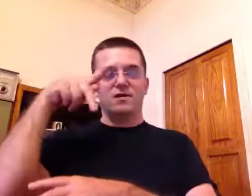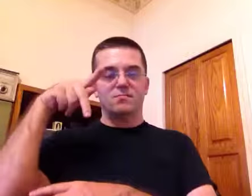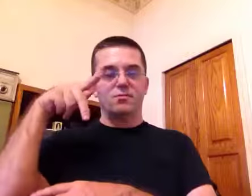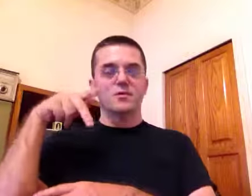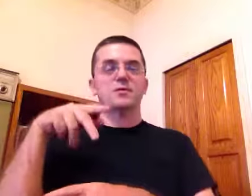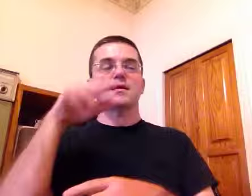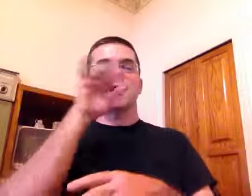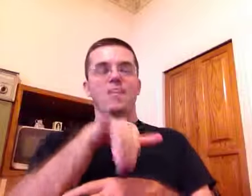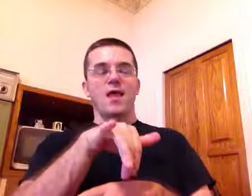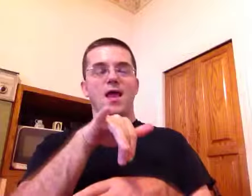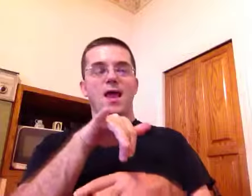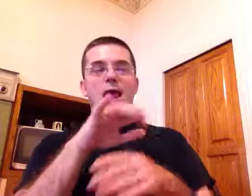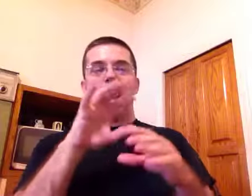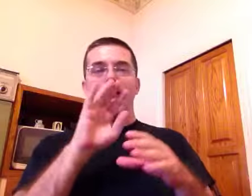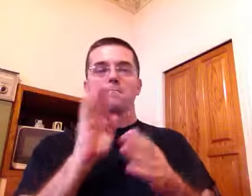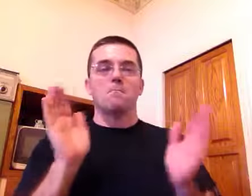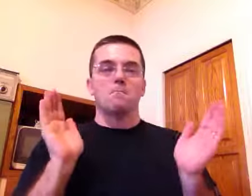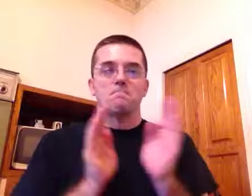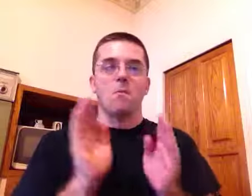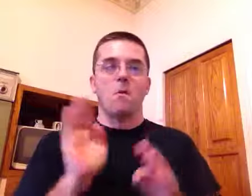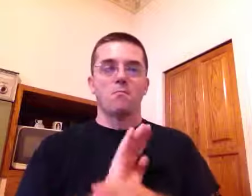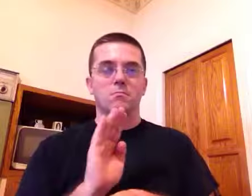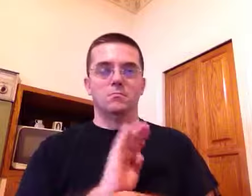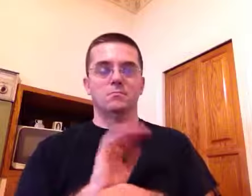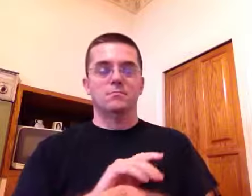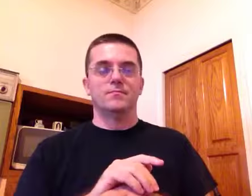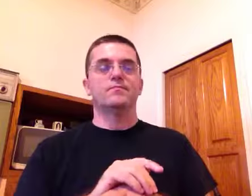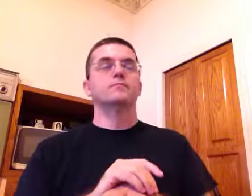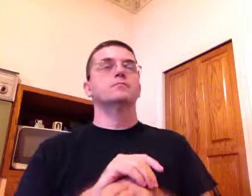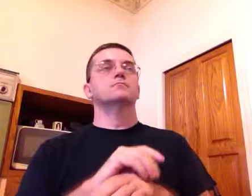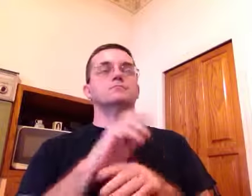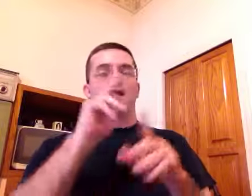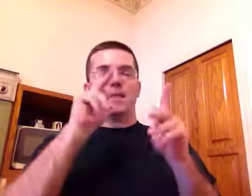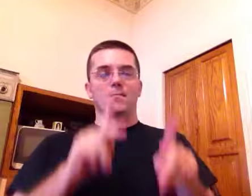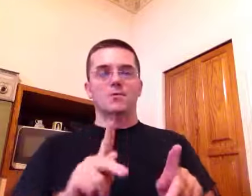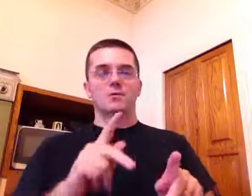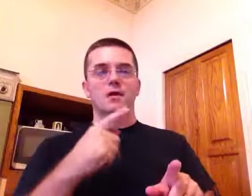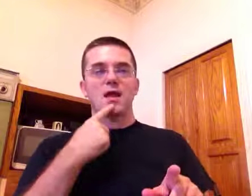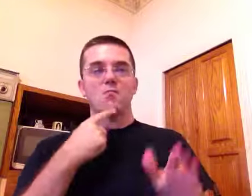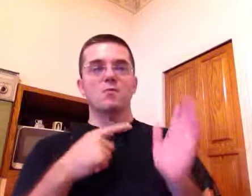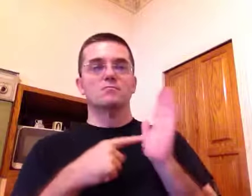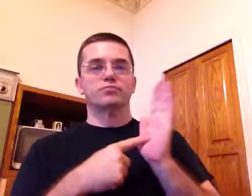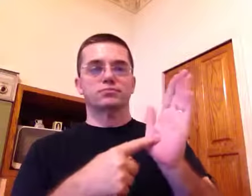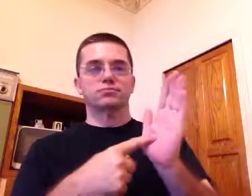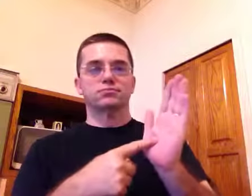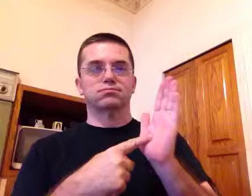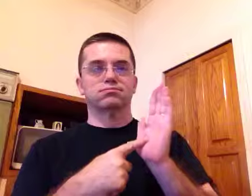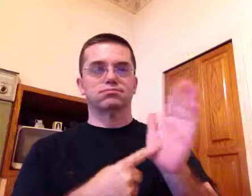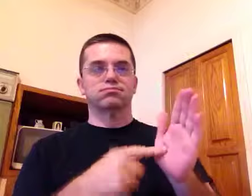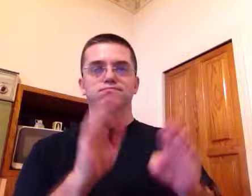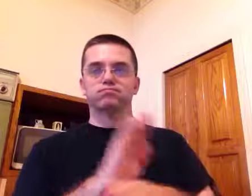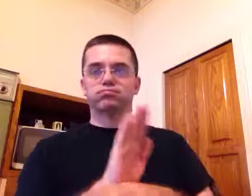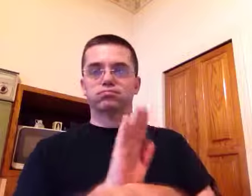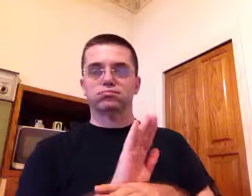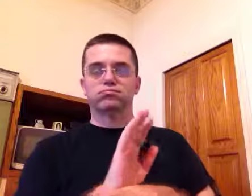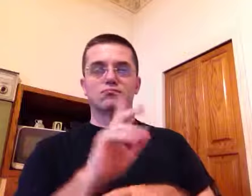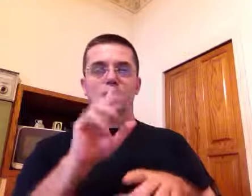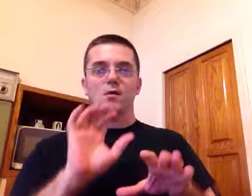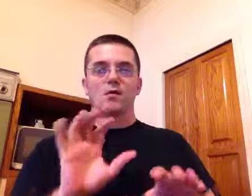in our little company at that time, said, hey, we've got to put this on video because you just can't get everywhere you need to be to teach it. And